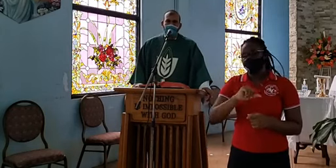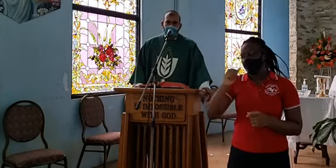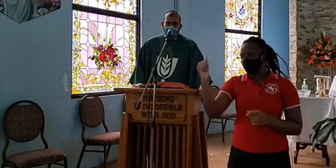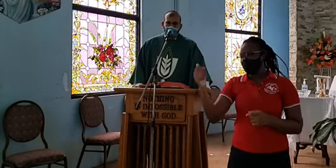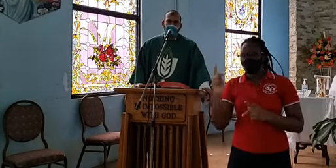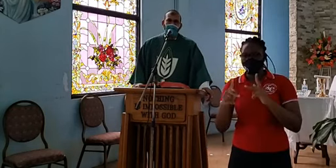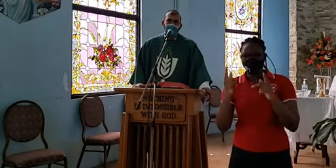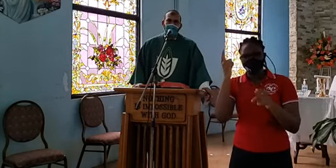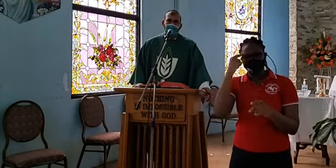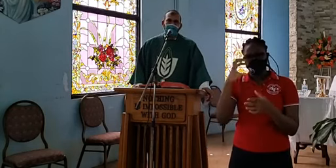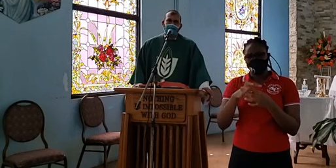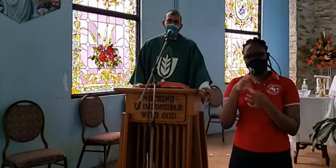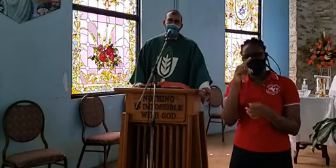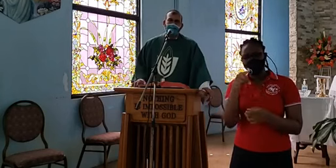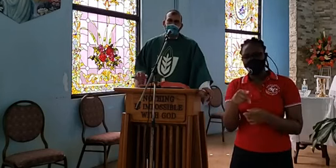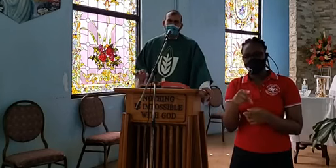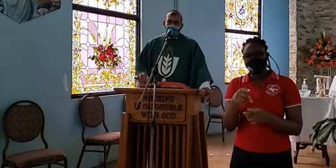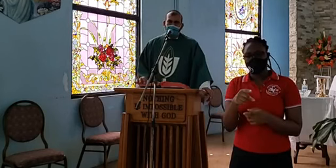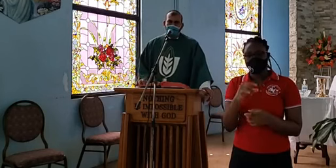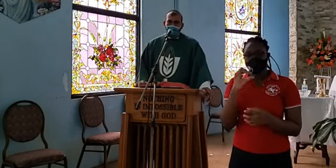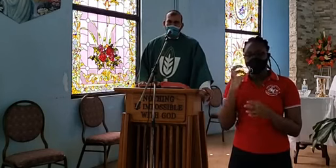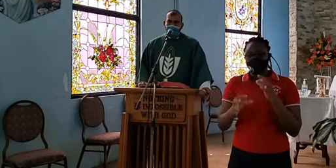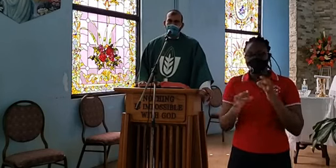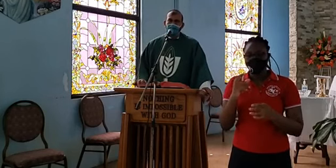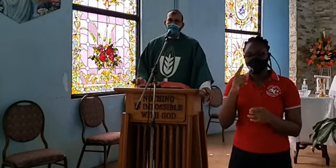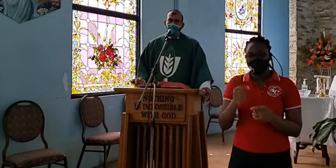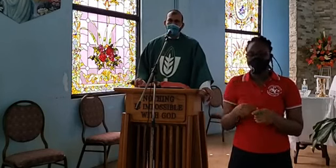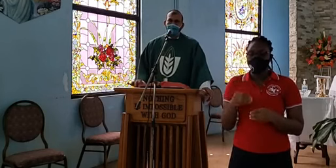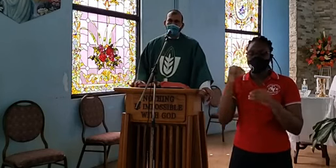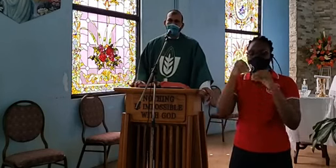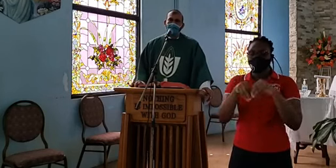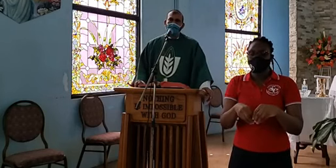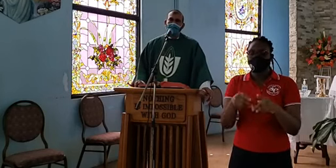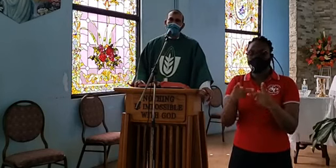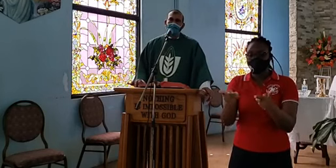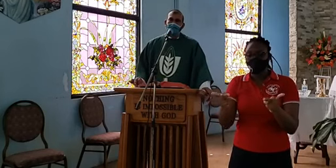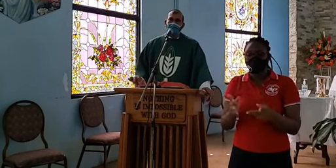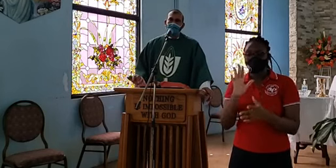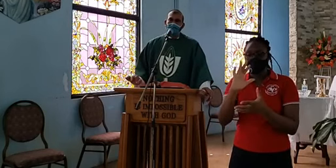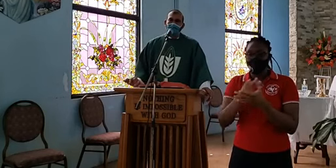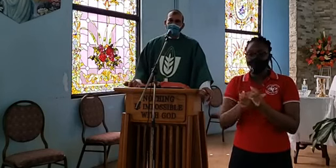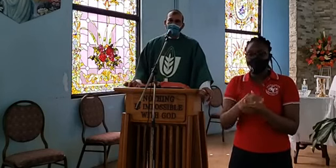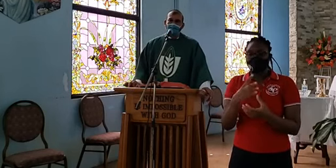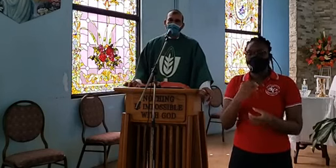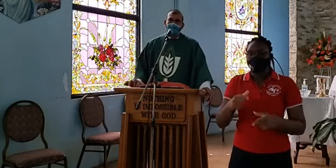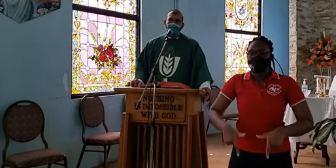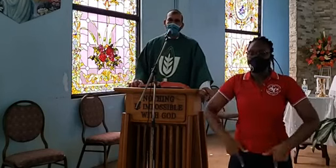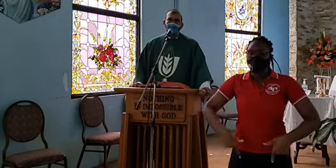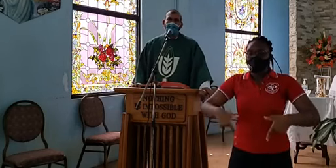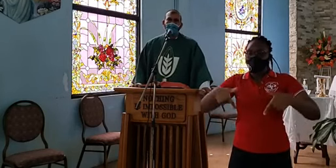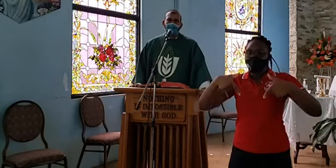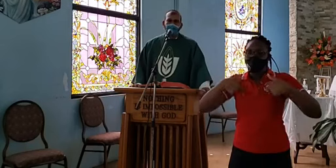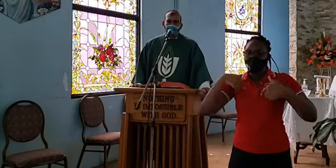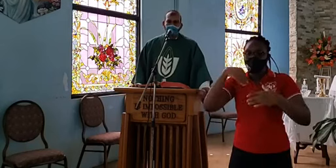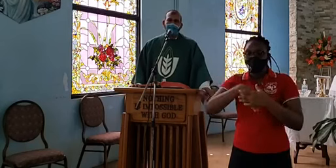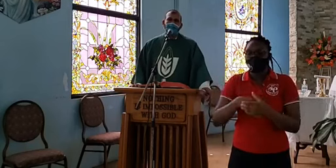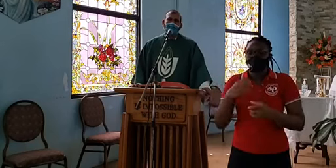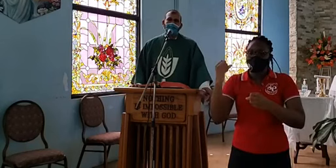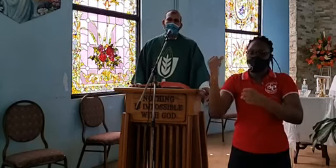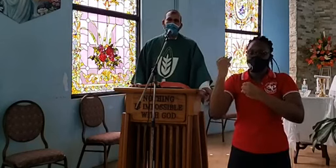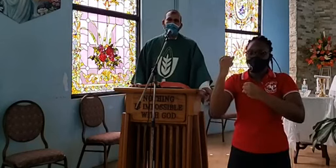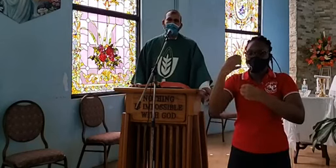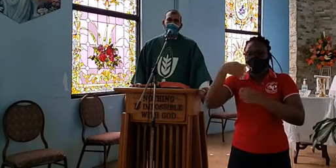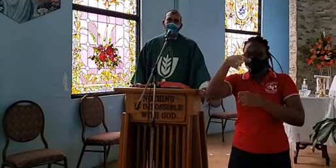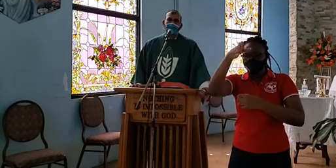may think of you, if you place your hand and your life in Almighty